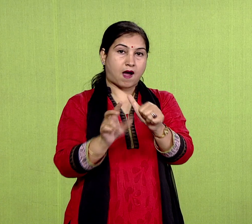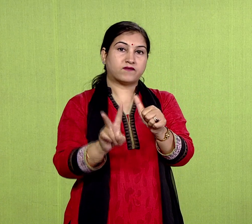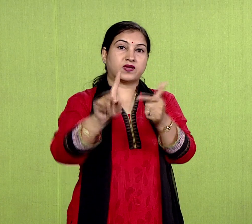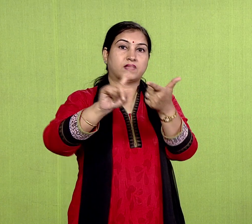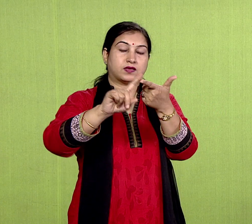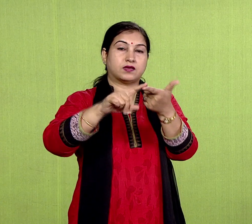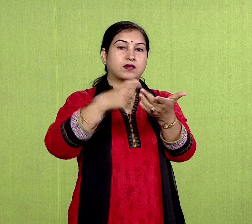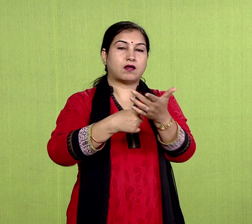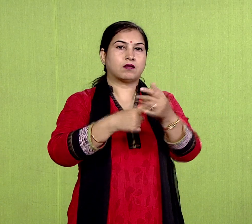Tirthankara.